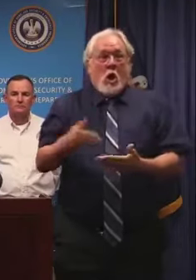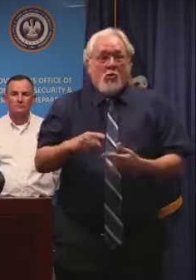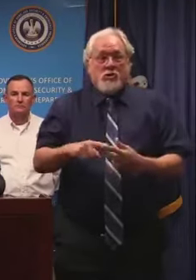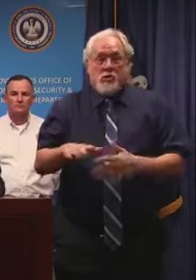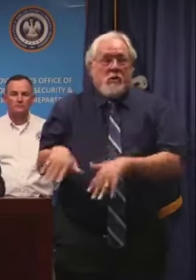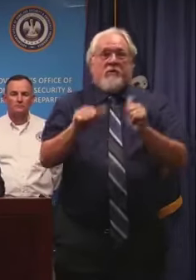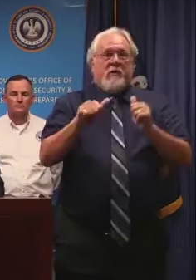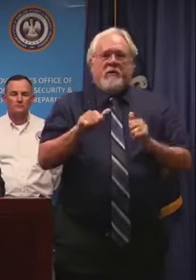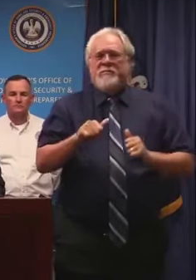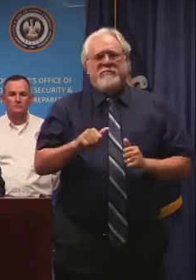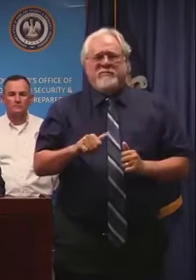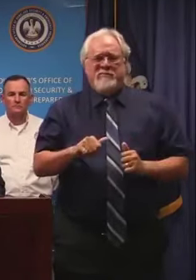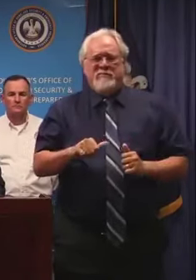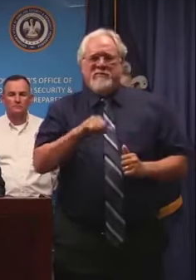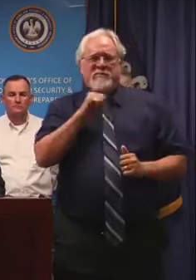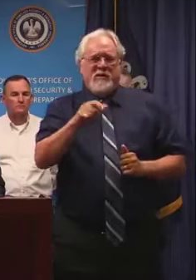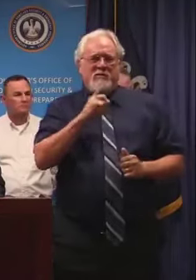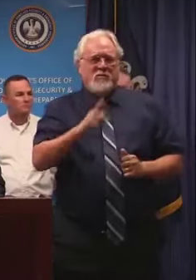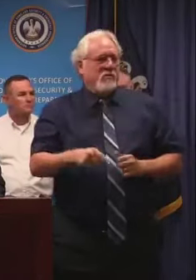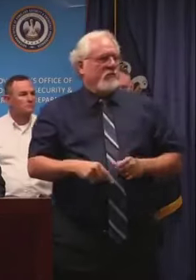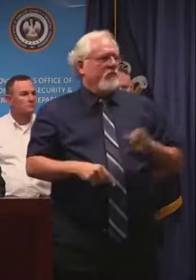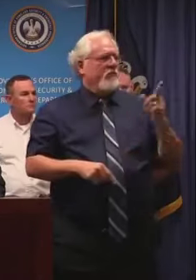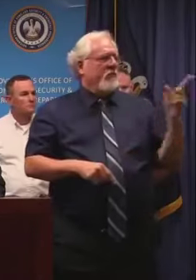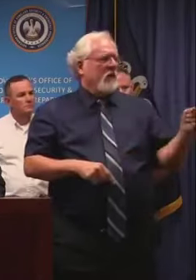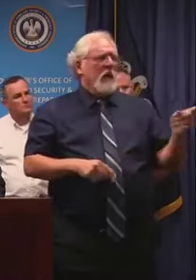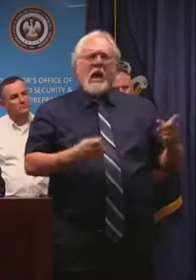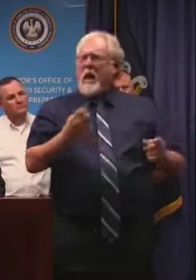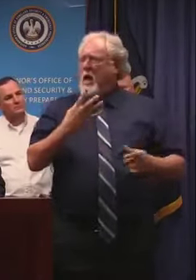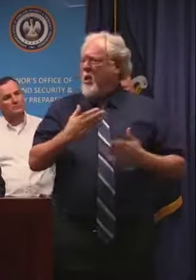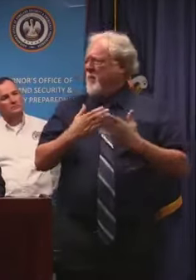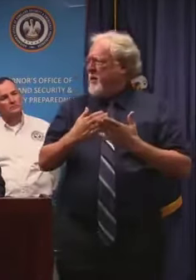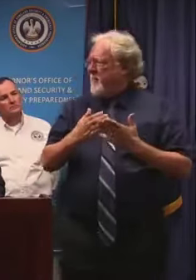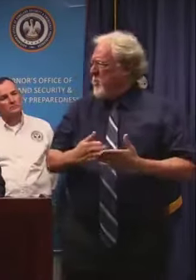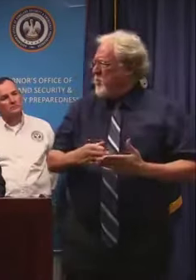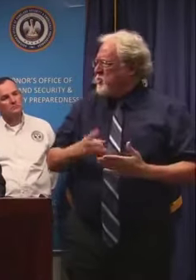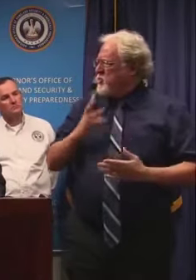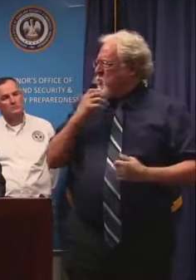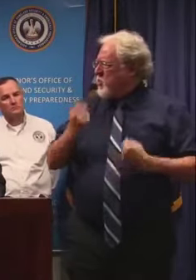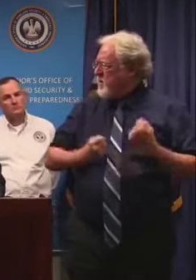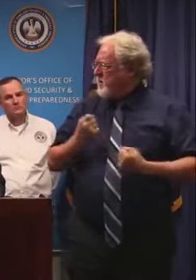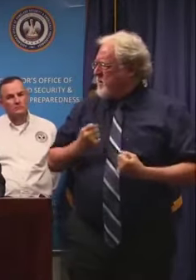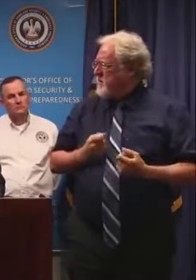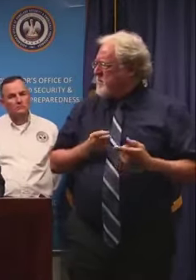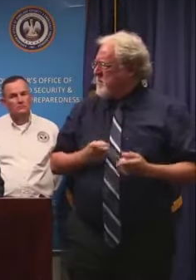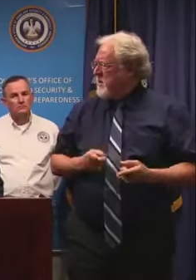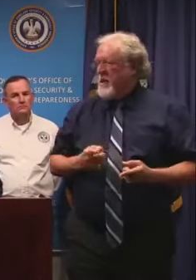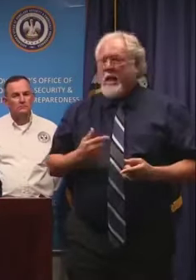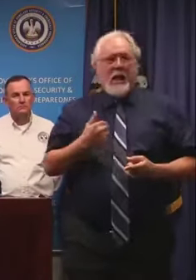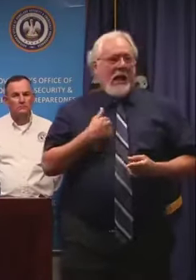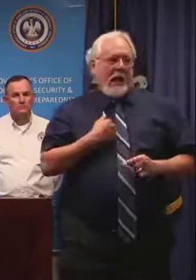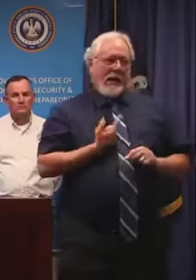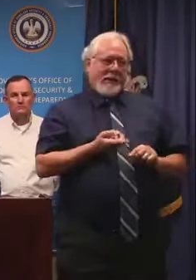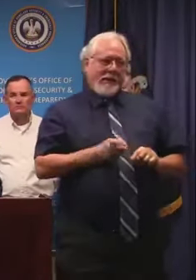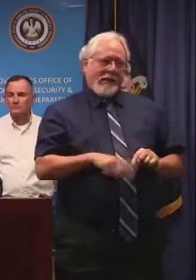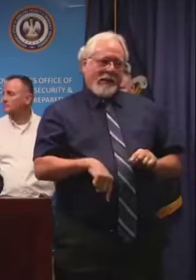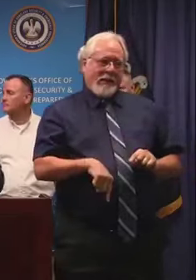on evacuation. That's not the case. Can you quantify how many boats or high water vehicles have been pre-positioned that will be? Well, I